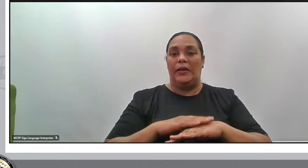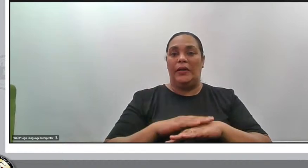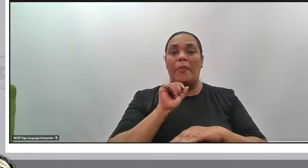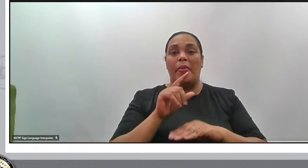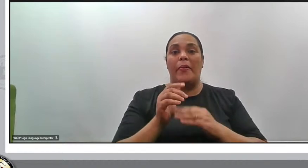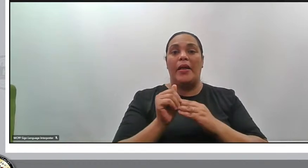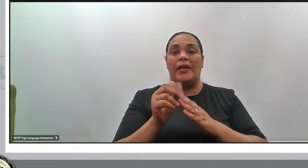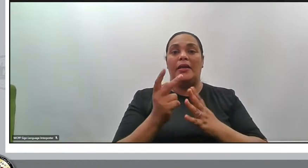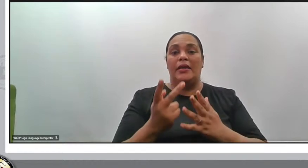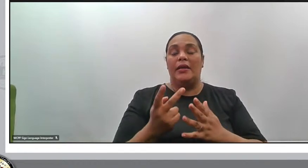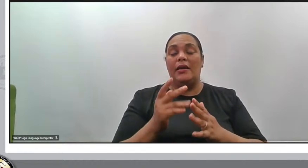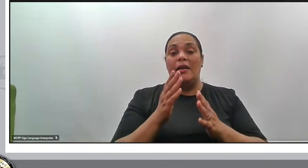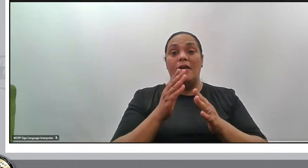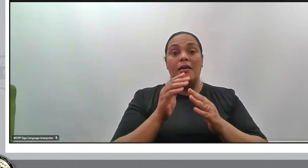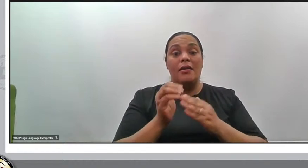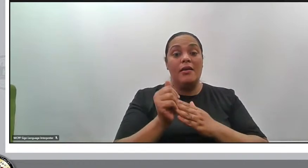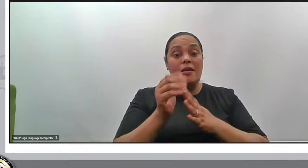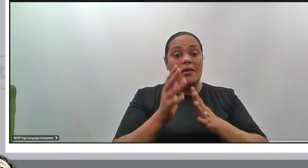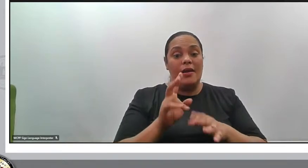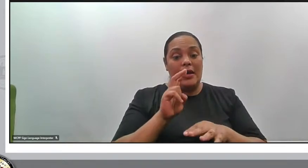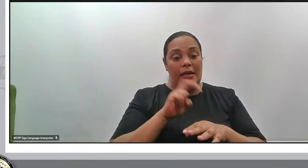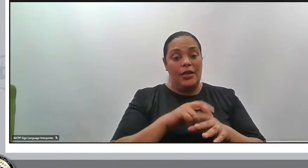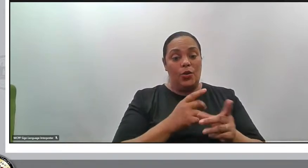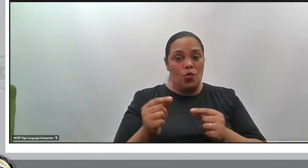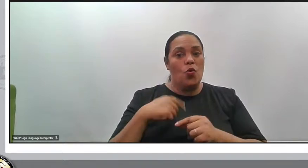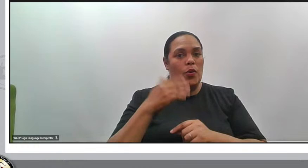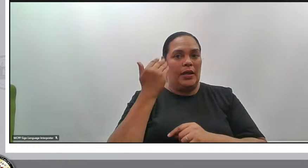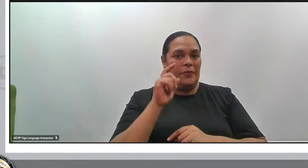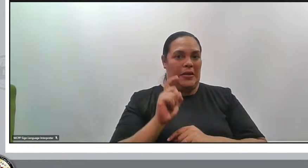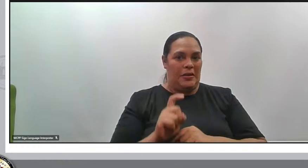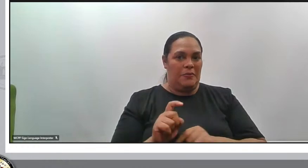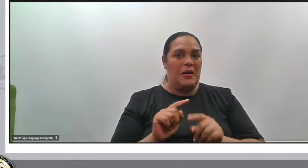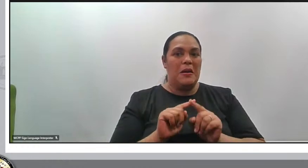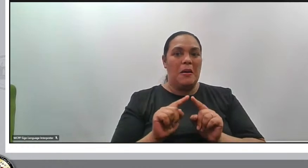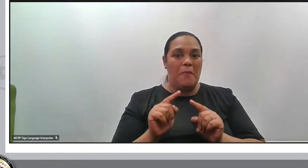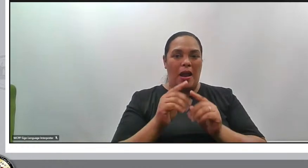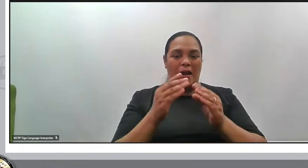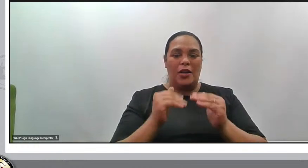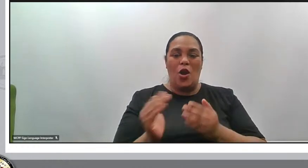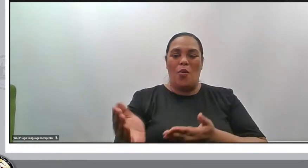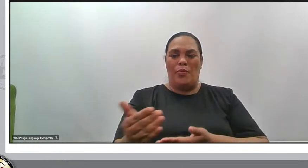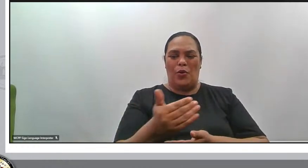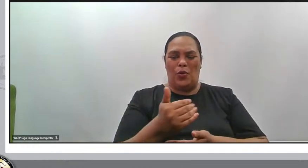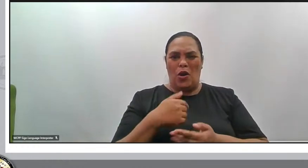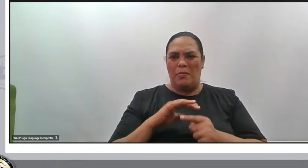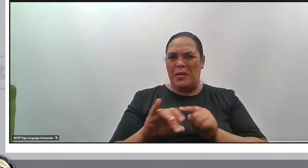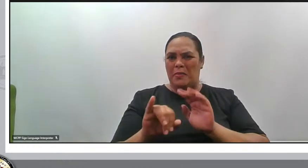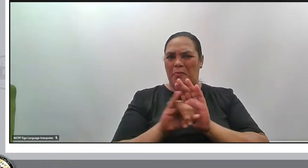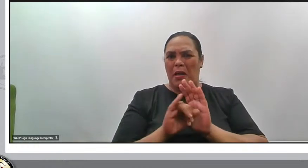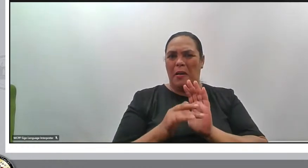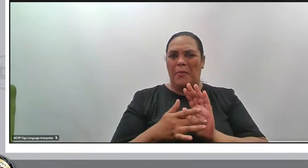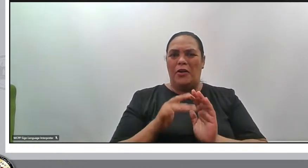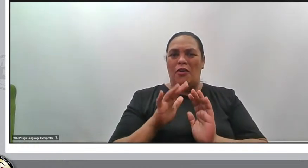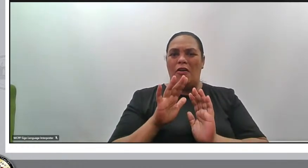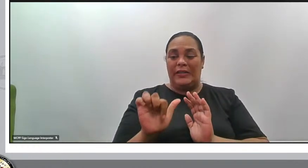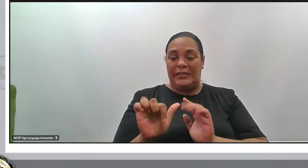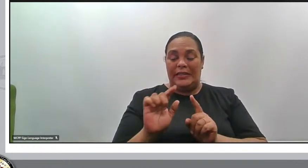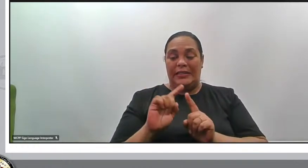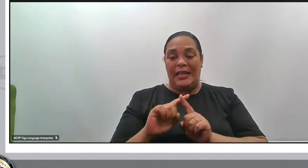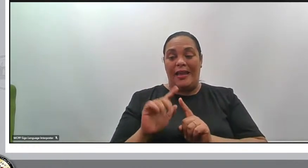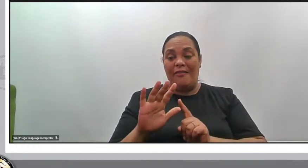must do. That is what we expect from leaders. But then under procurement, and I pick up on page 56 and